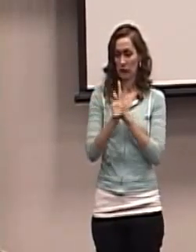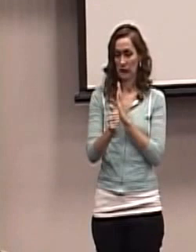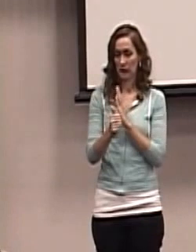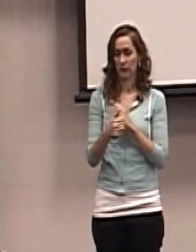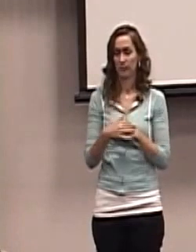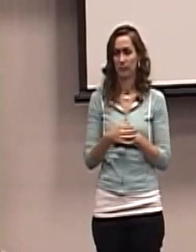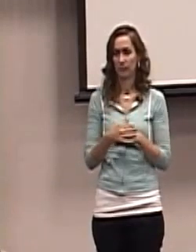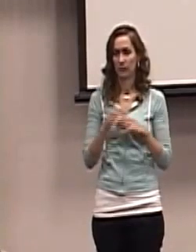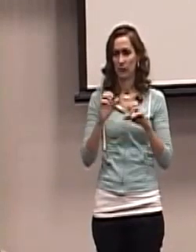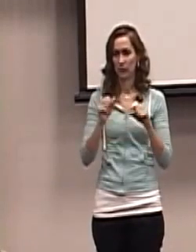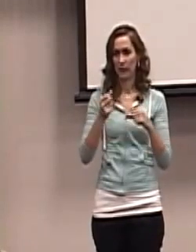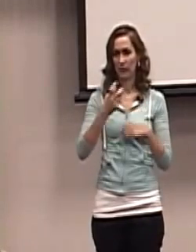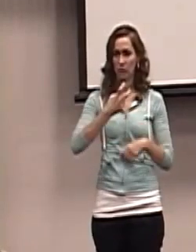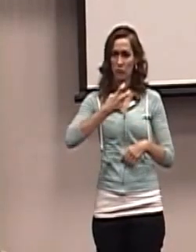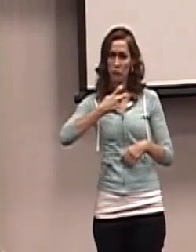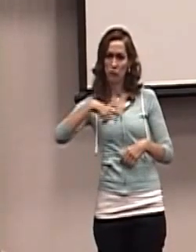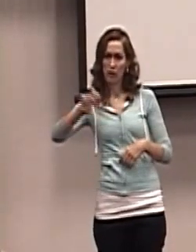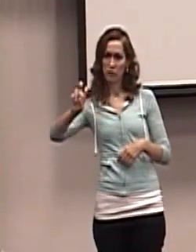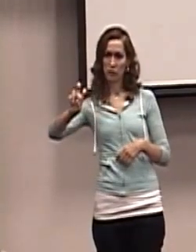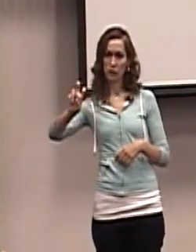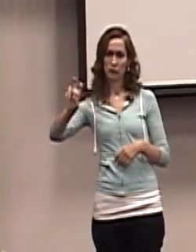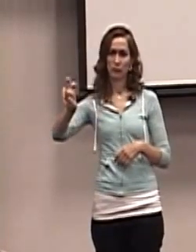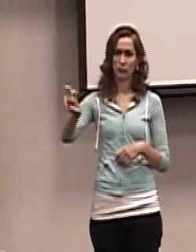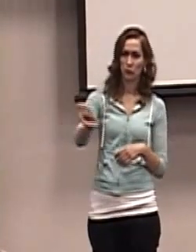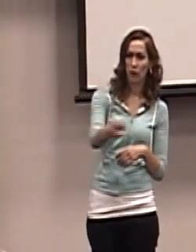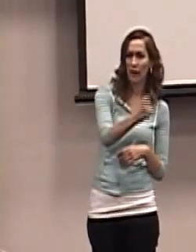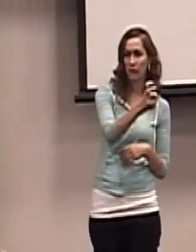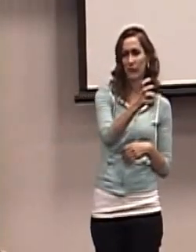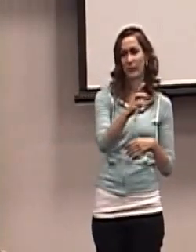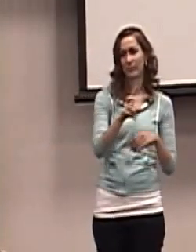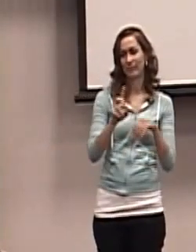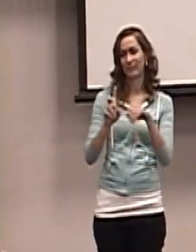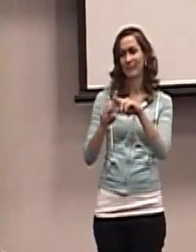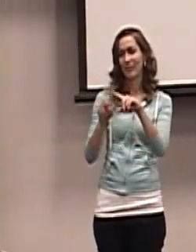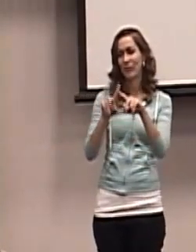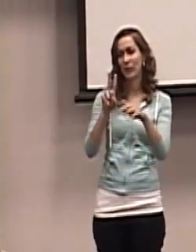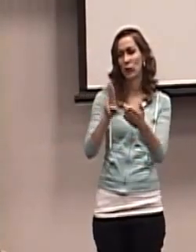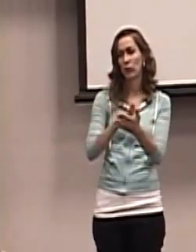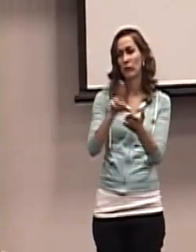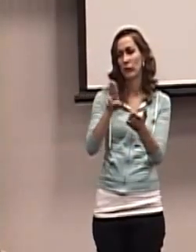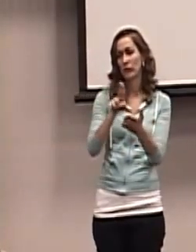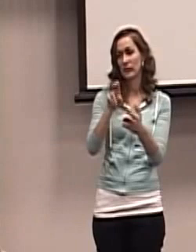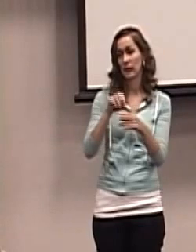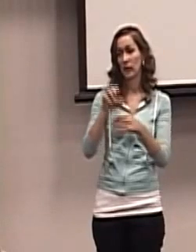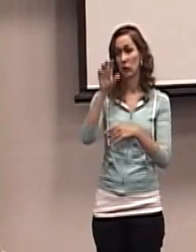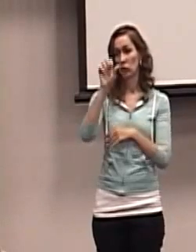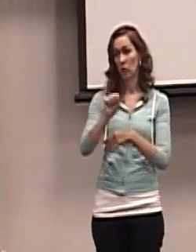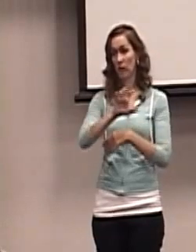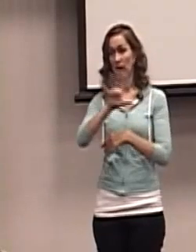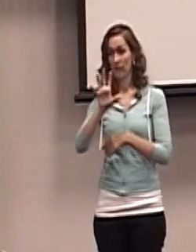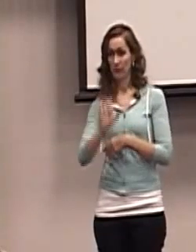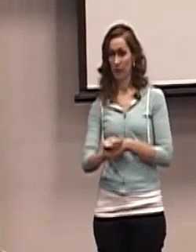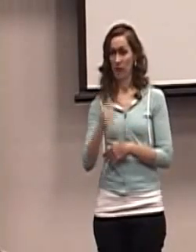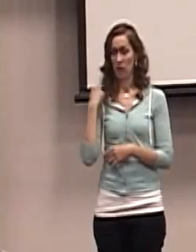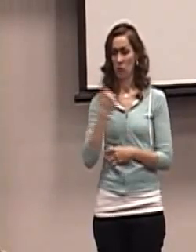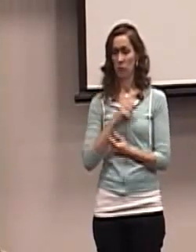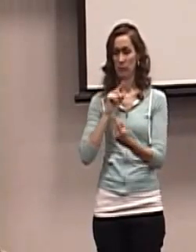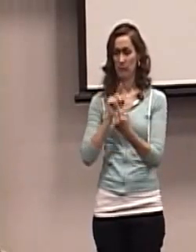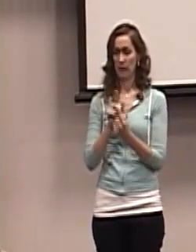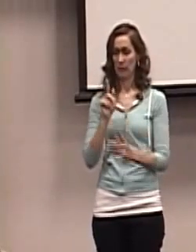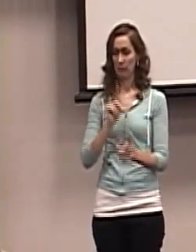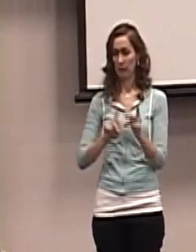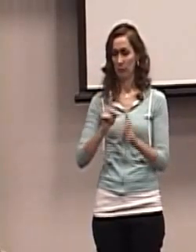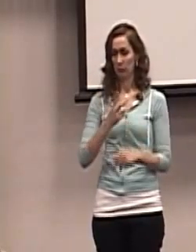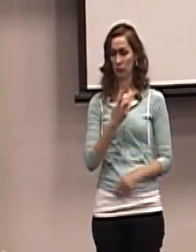transfer faculty back and forth between various universities. And we noticed that in South Africa. We met people who had